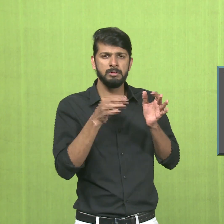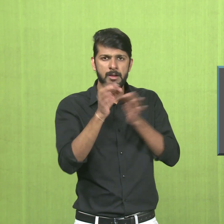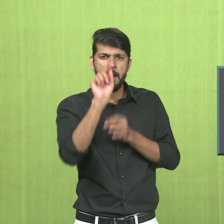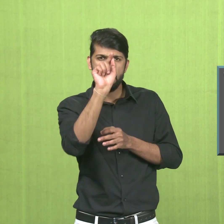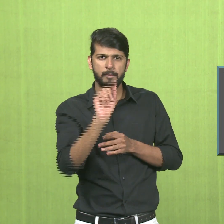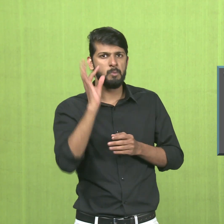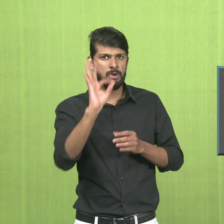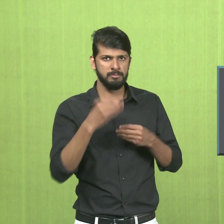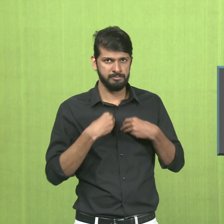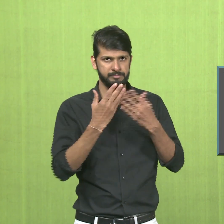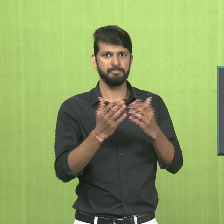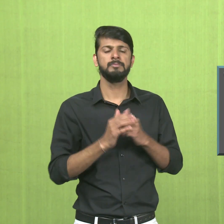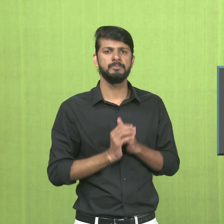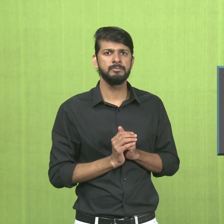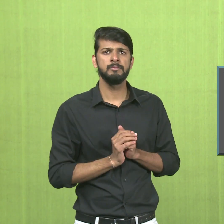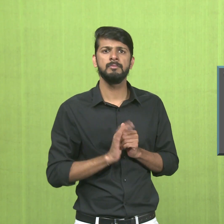Basic information about the Warli painting.